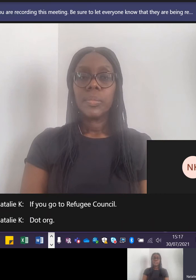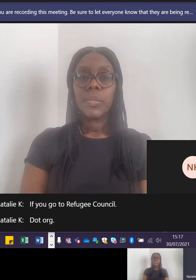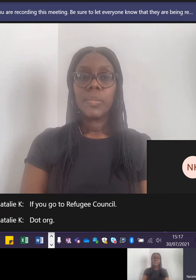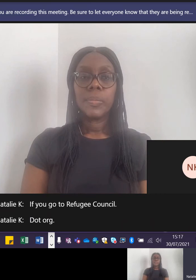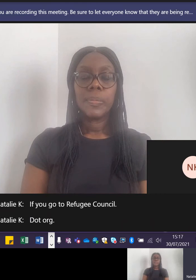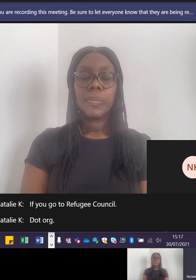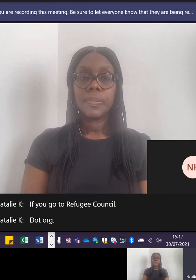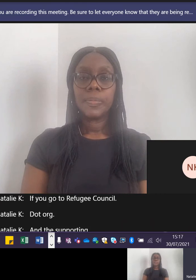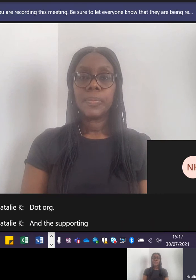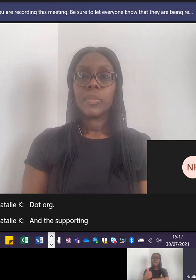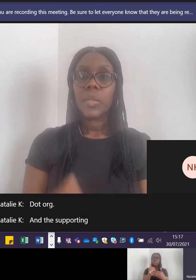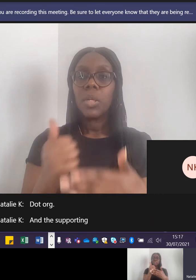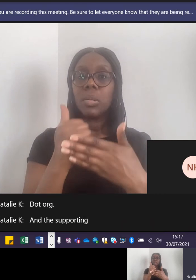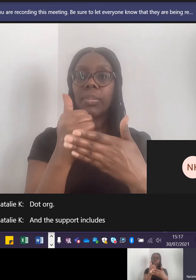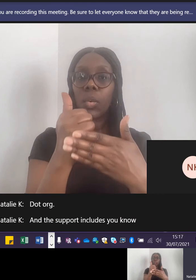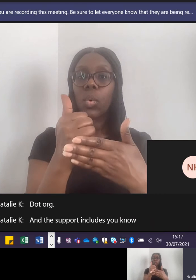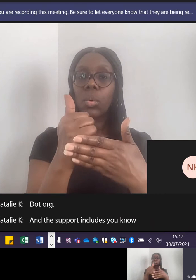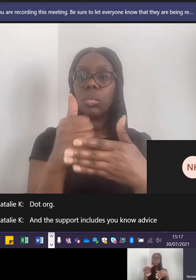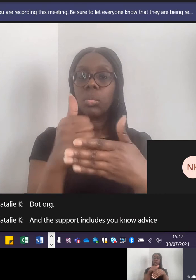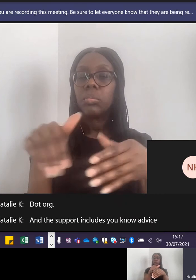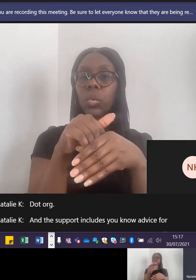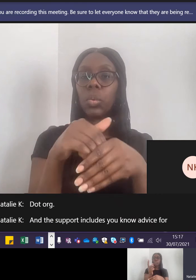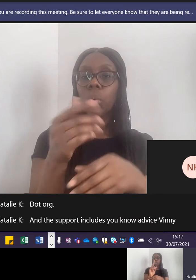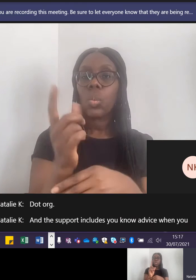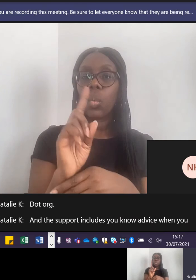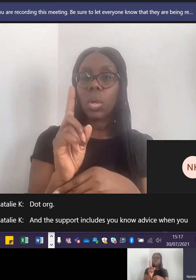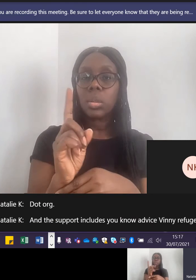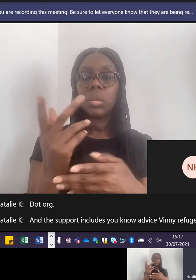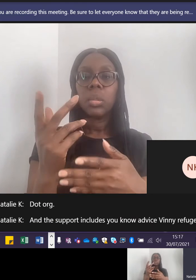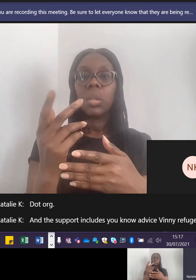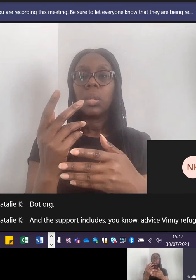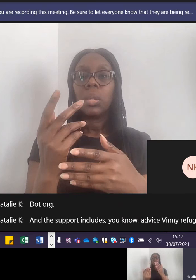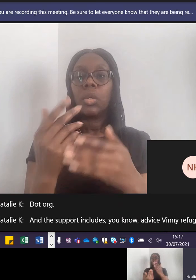And the support includes, advice for new refugees,